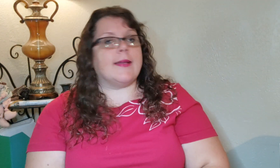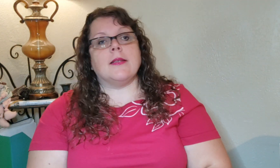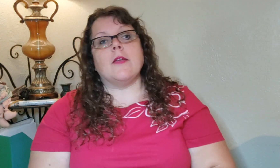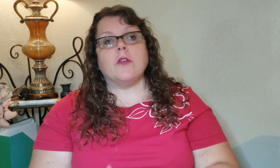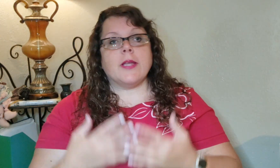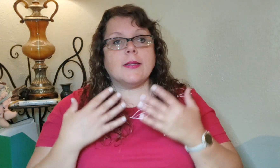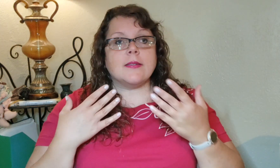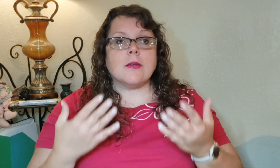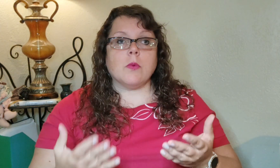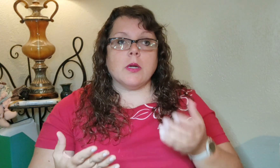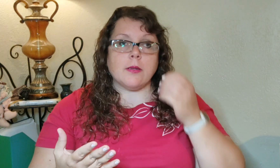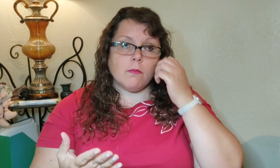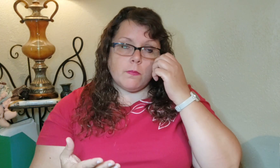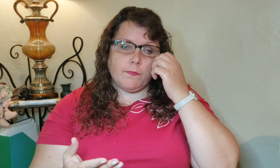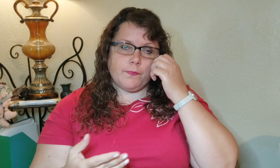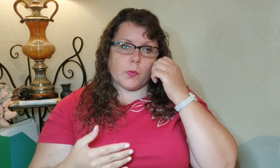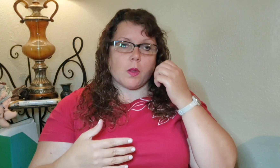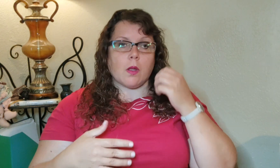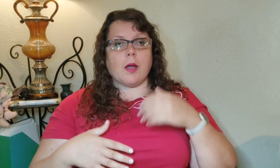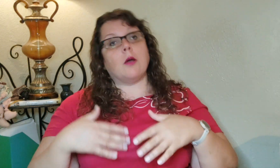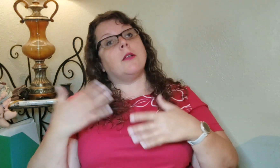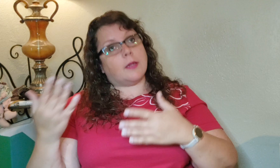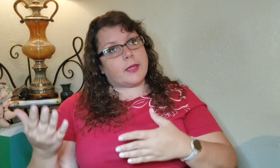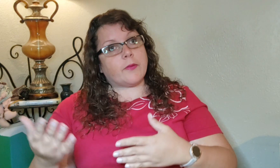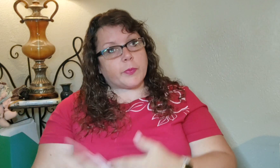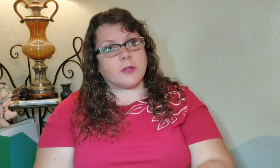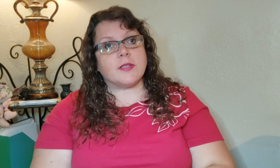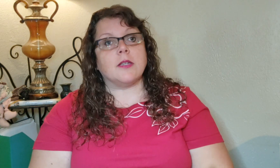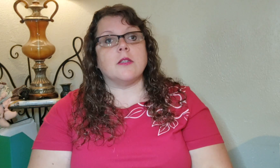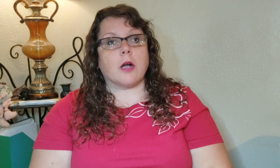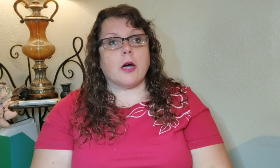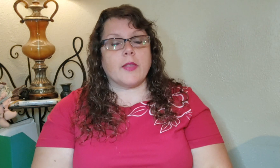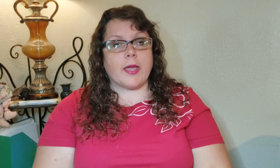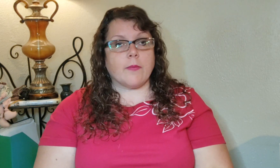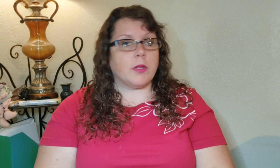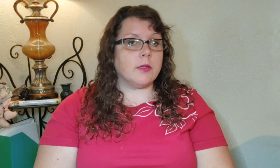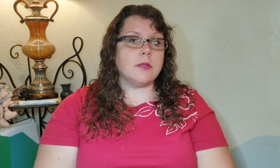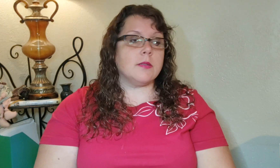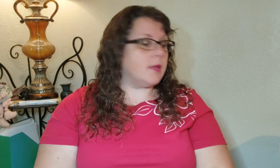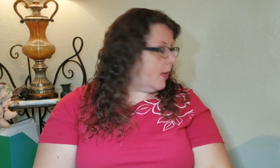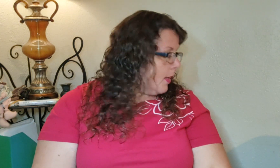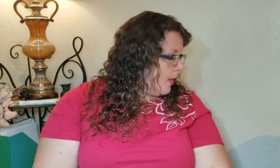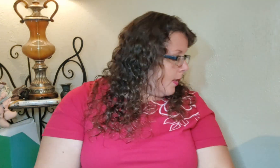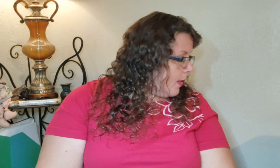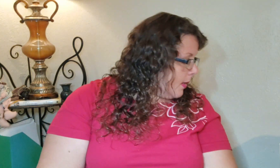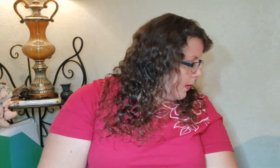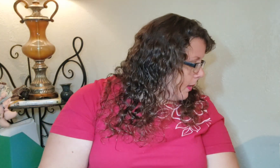And if you're telling someone or a deaf person to call the ambulance,